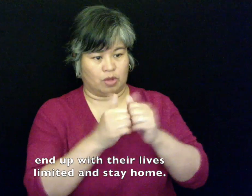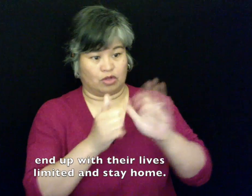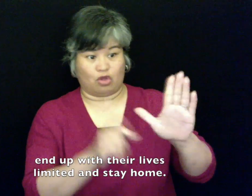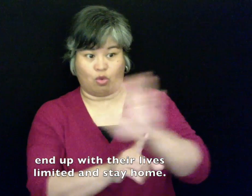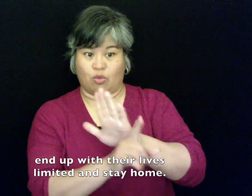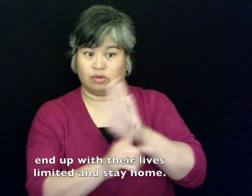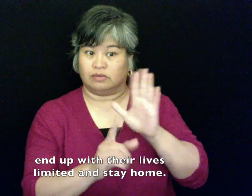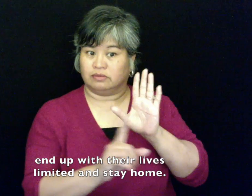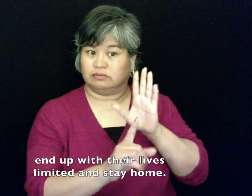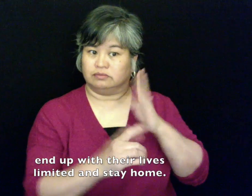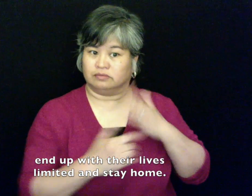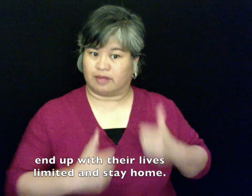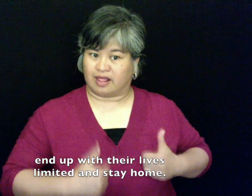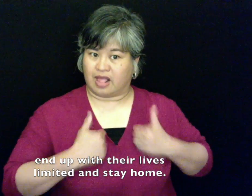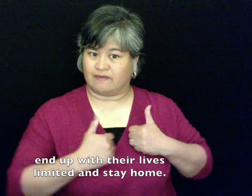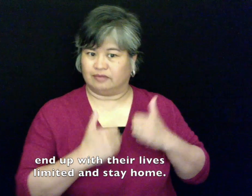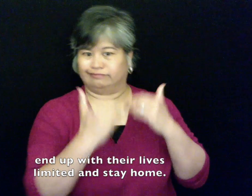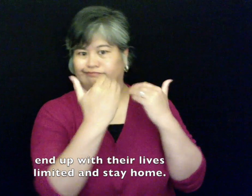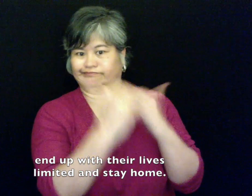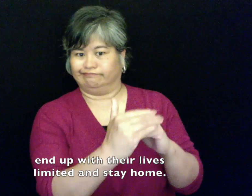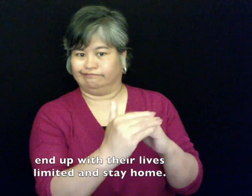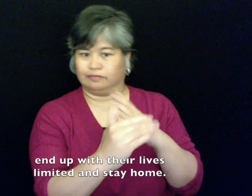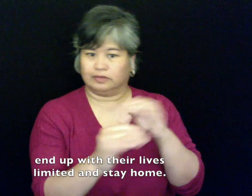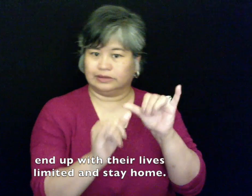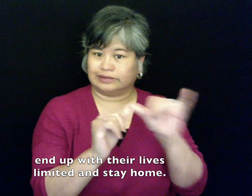it, their lives intimidated and stay home.